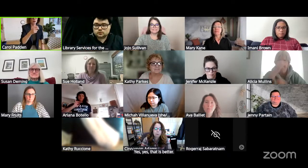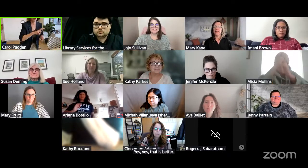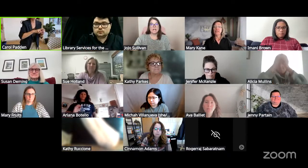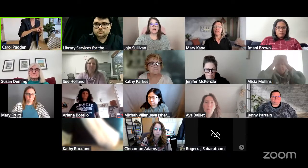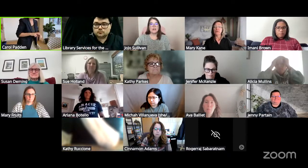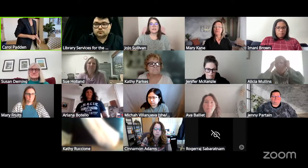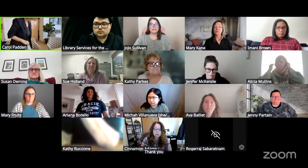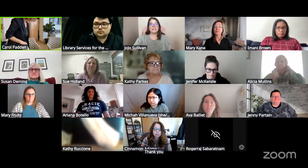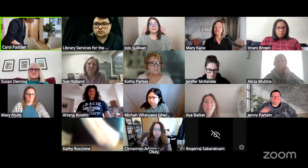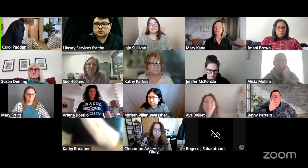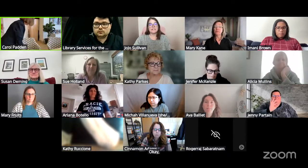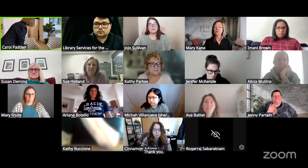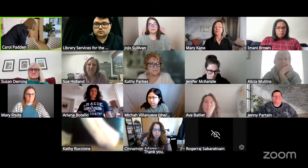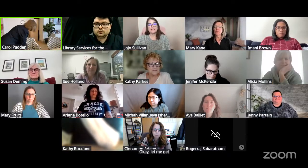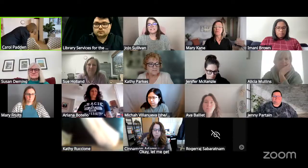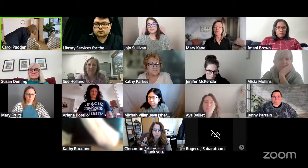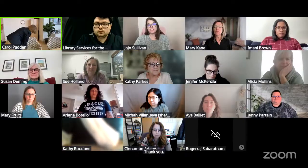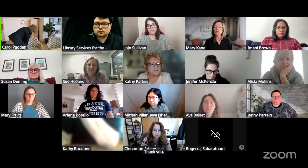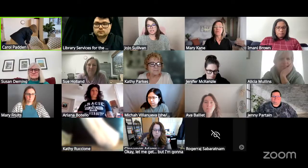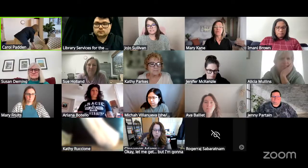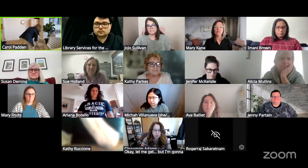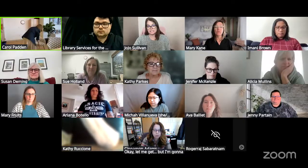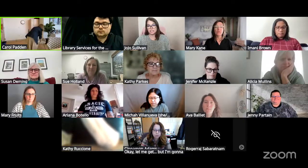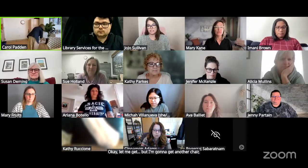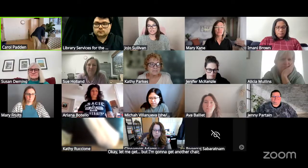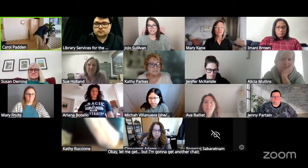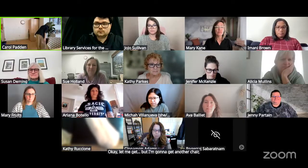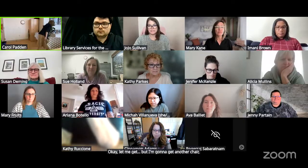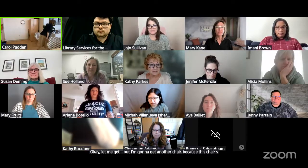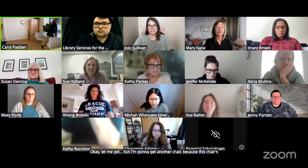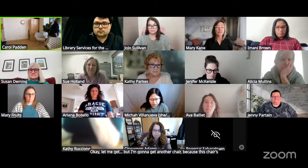Thank you. Okay, but I'm gonna get another chair because this chair's a little busy.